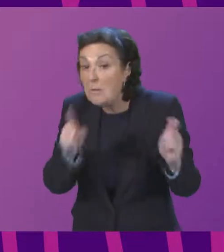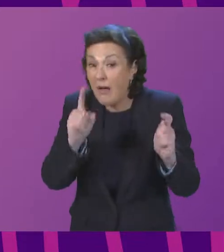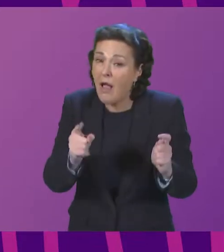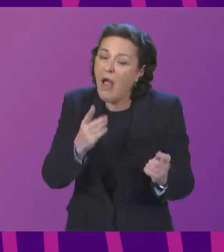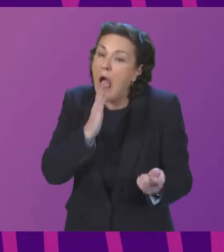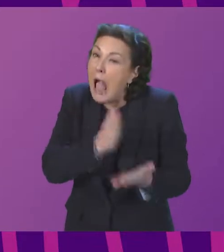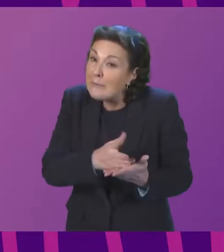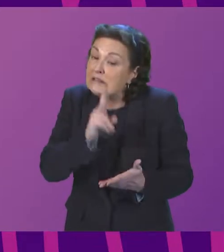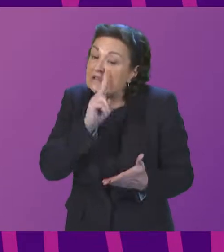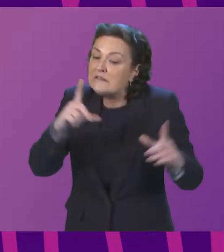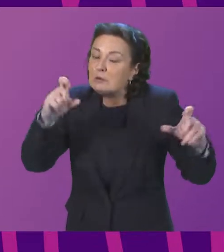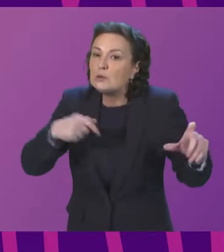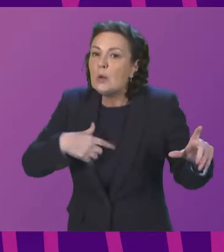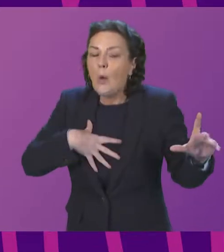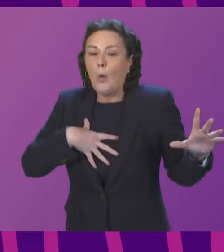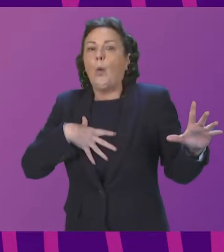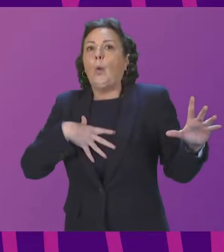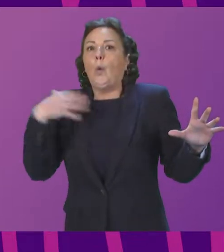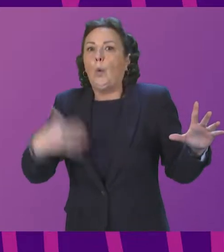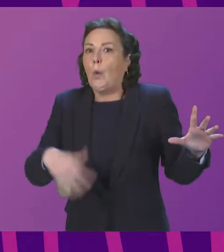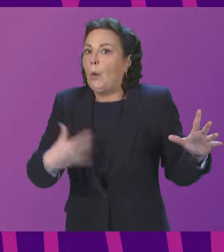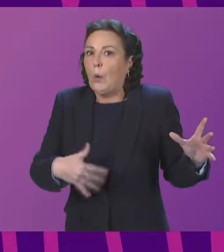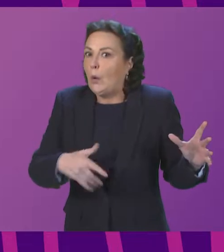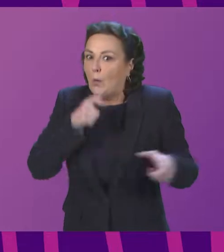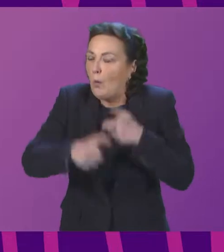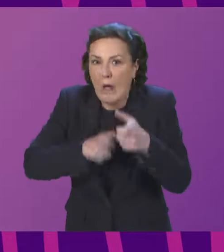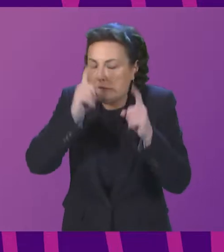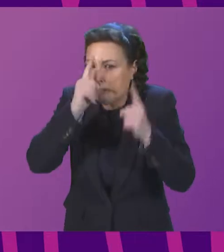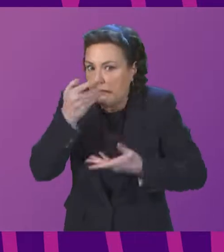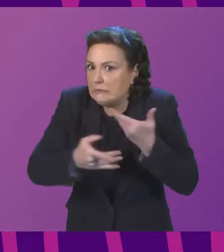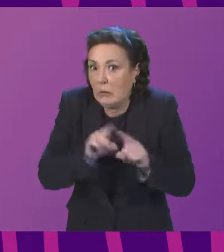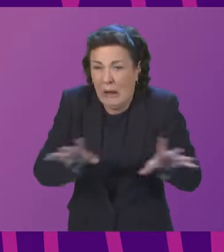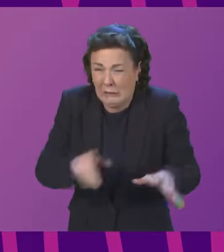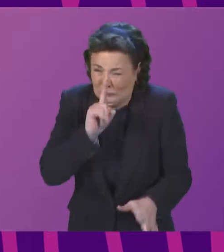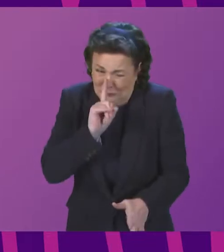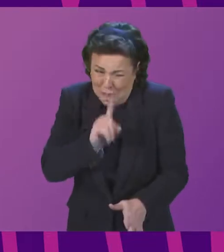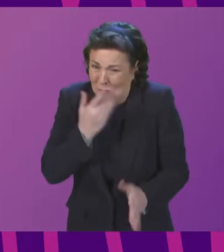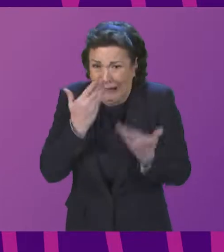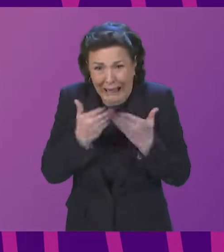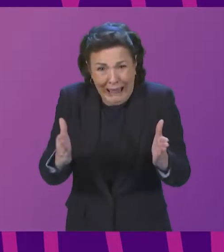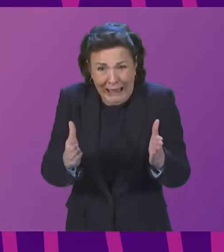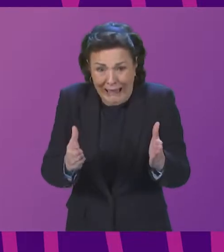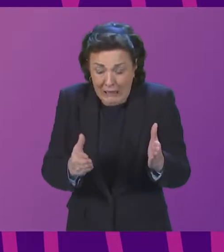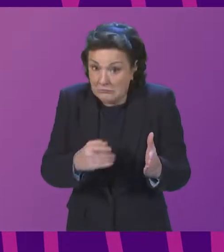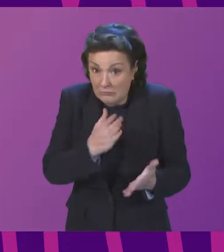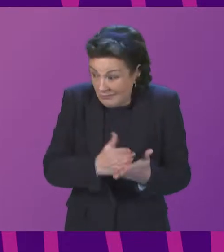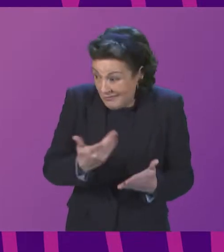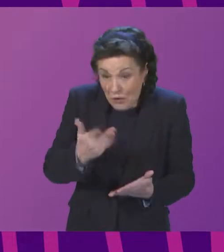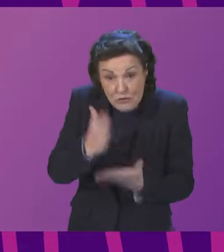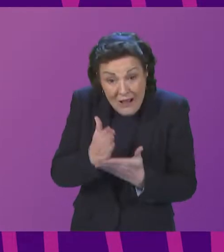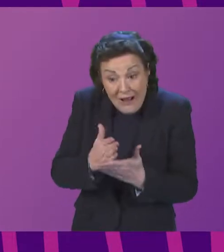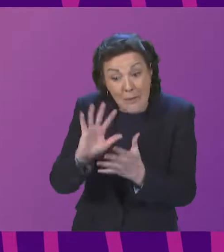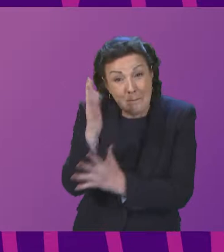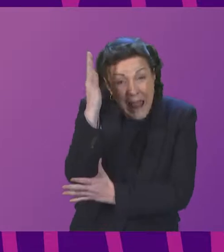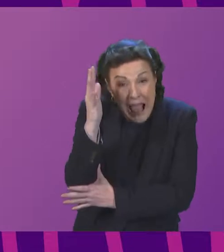picture does what a thousand words don't do and it shows you the invasion of non-native species